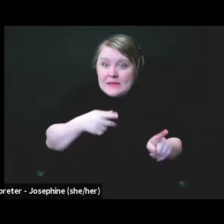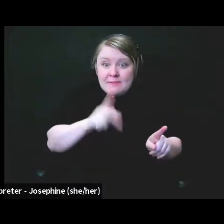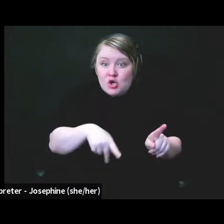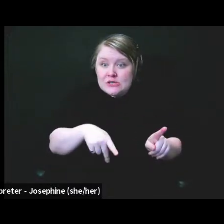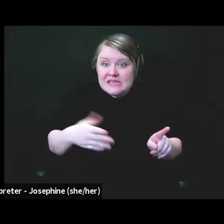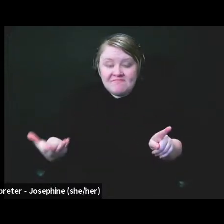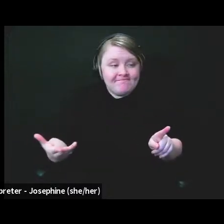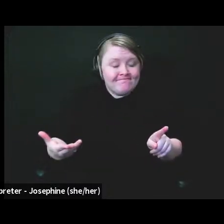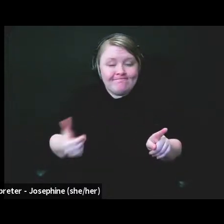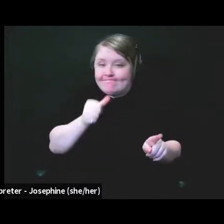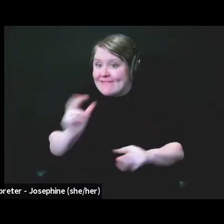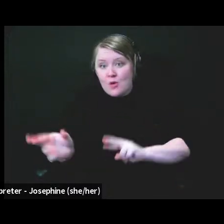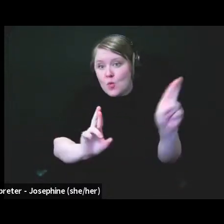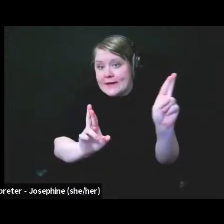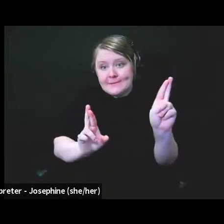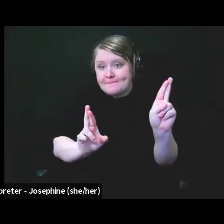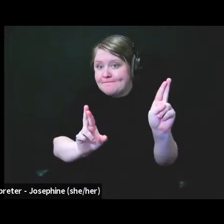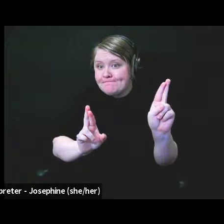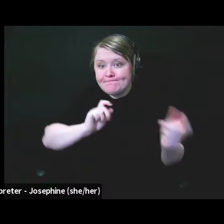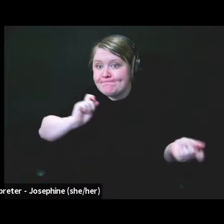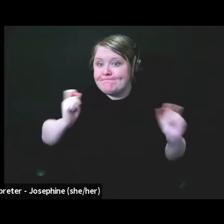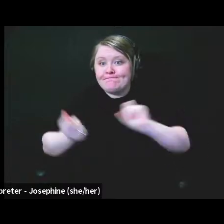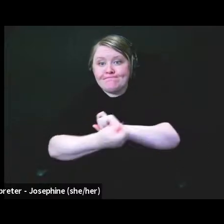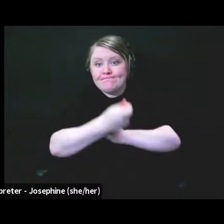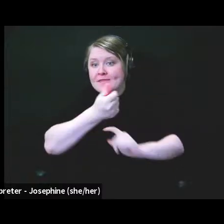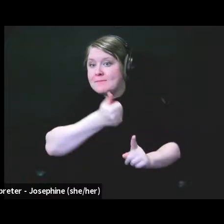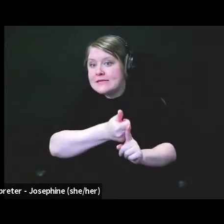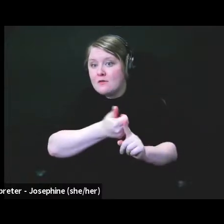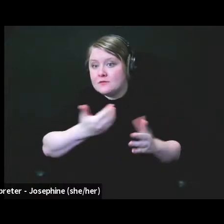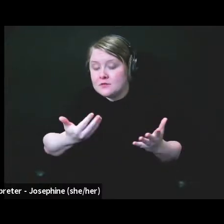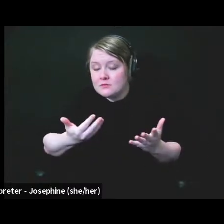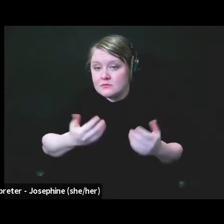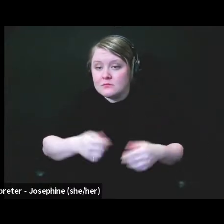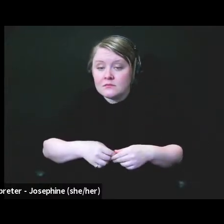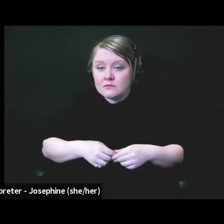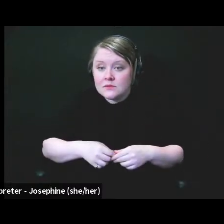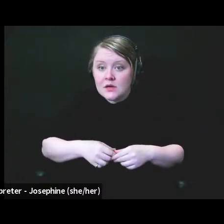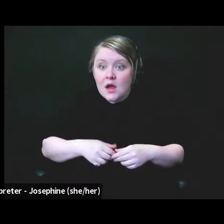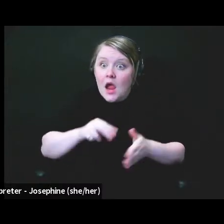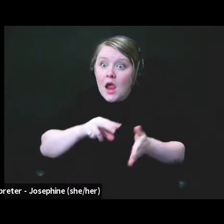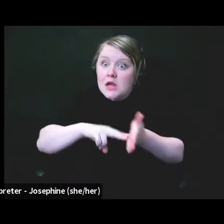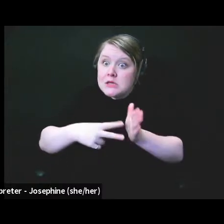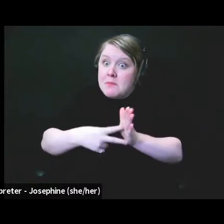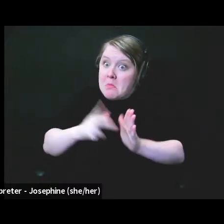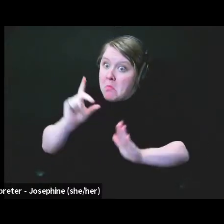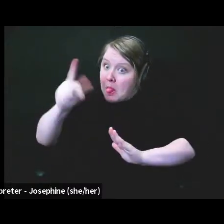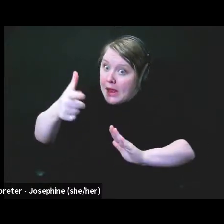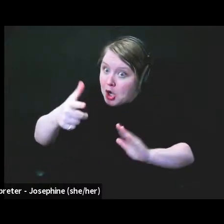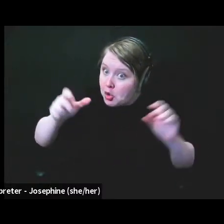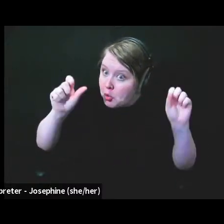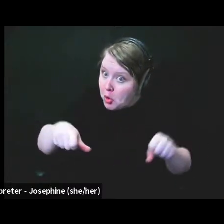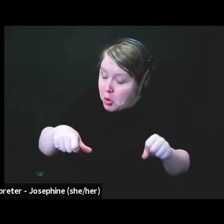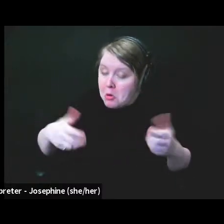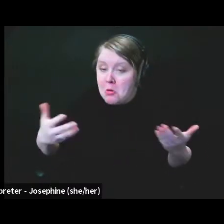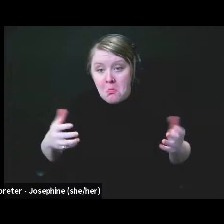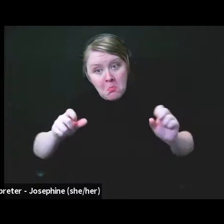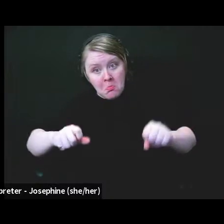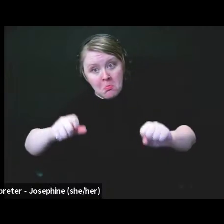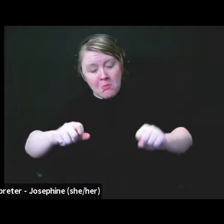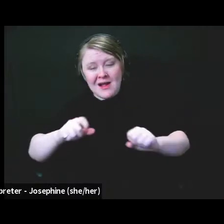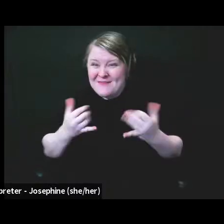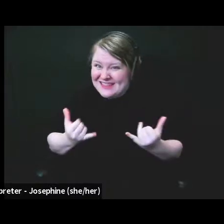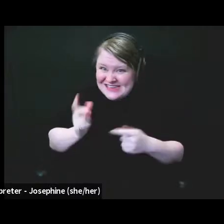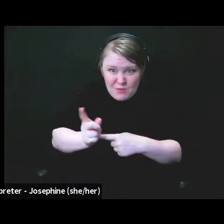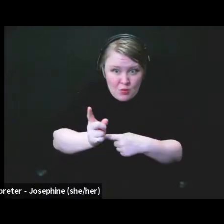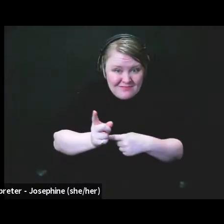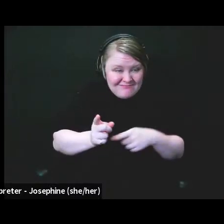not ready to do transformational work. That does not mean they won't get there, but it means in this moment they're